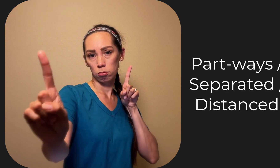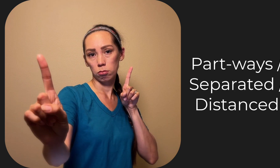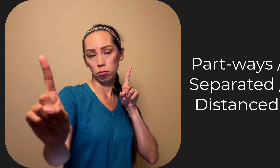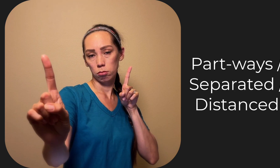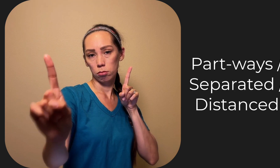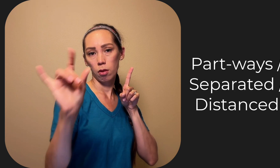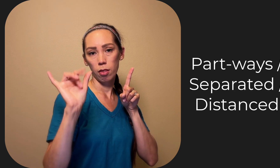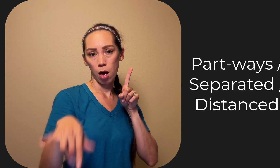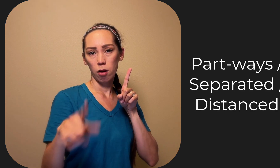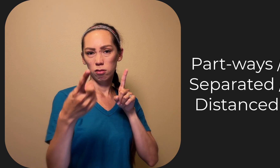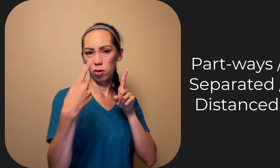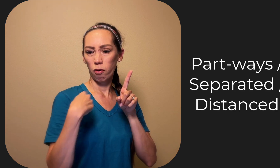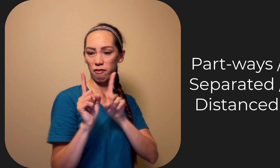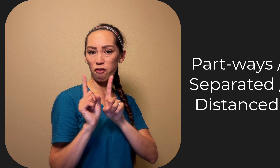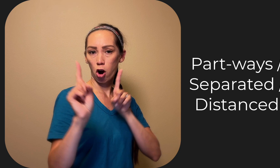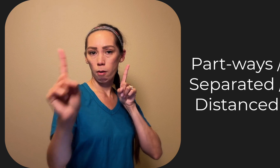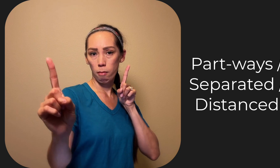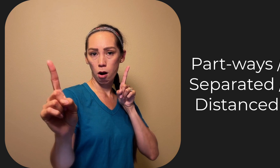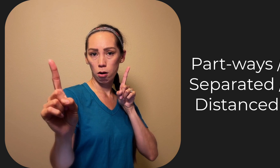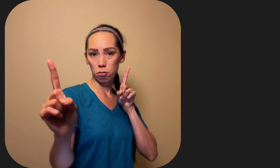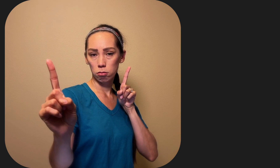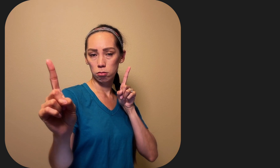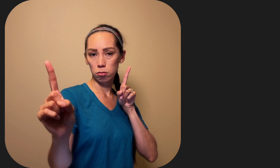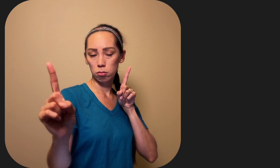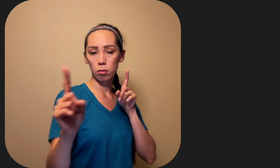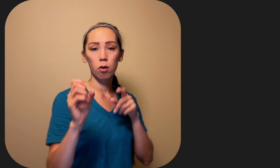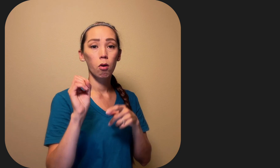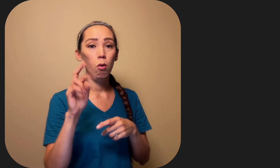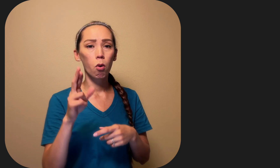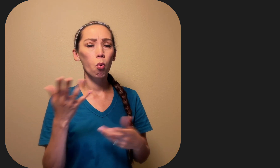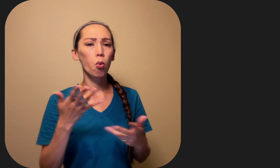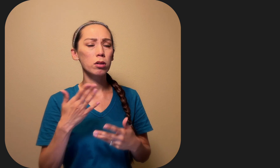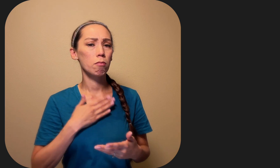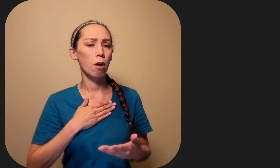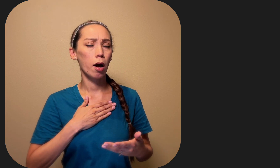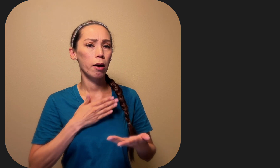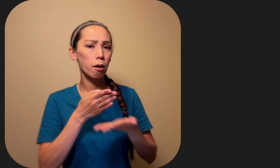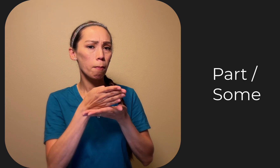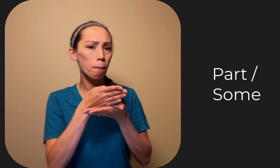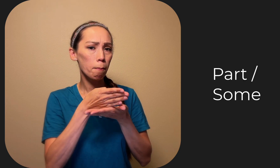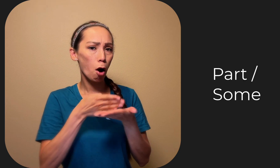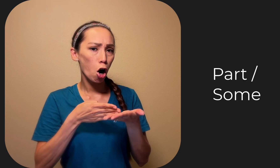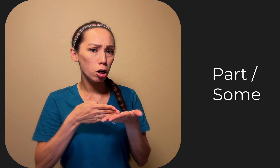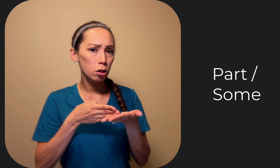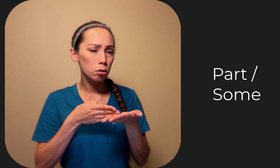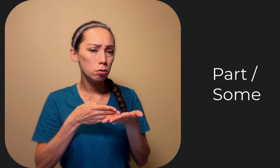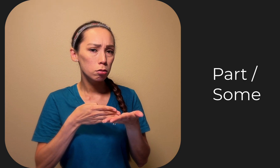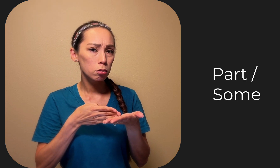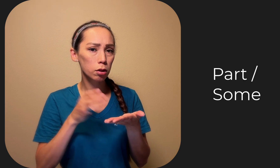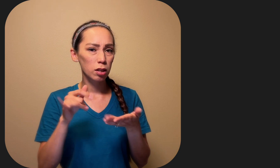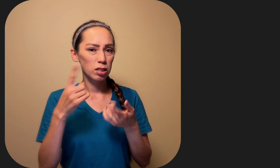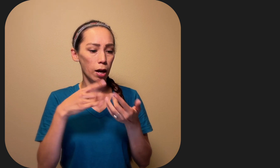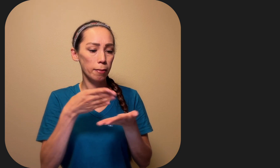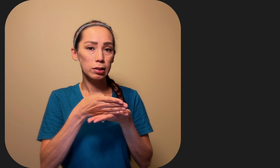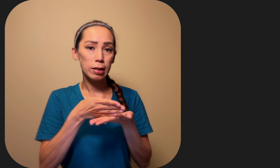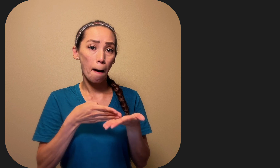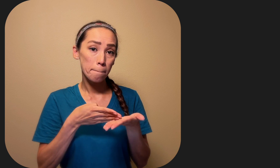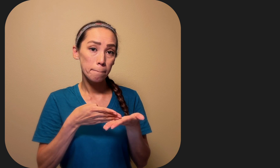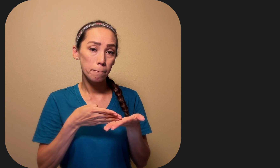apart. You would use your 1 classifiers. Or you can sign what's my part. You would sign